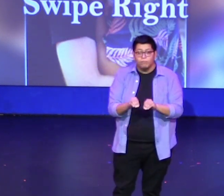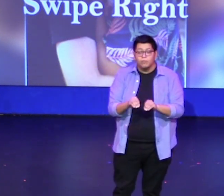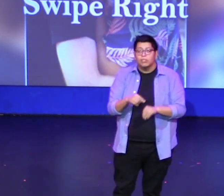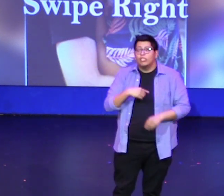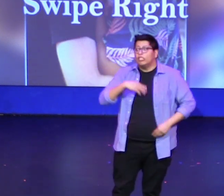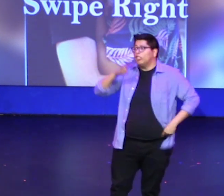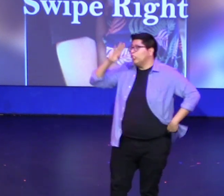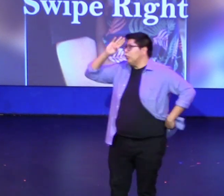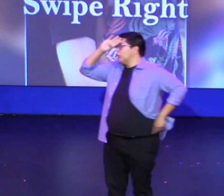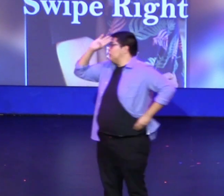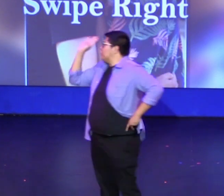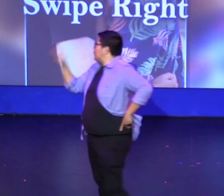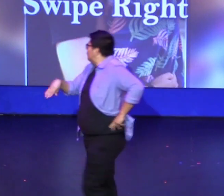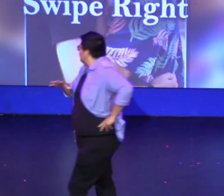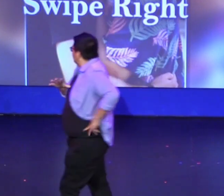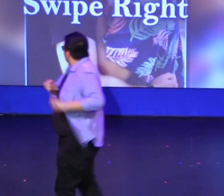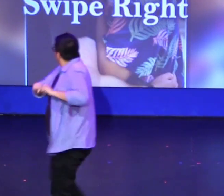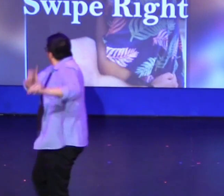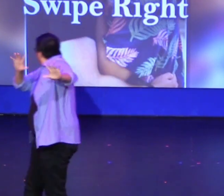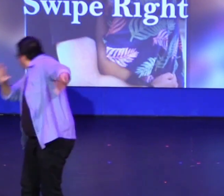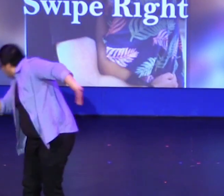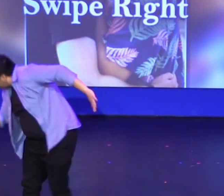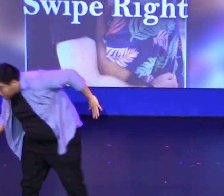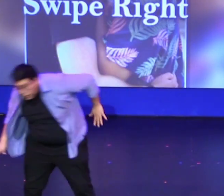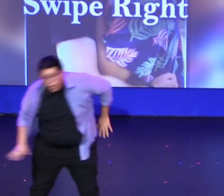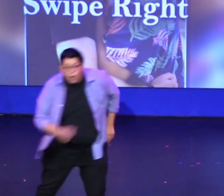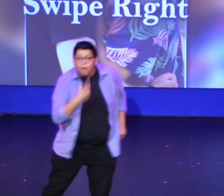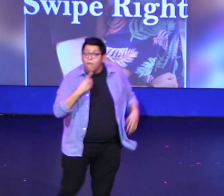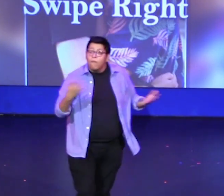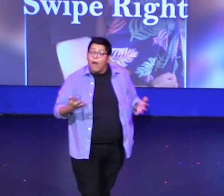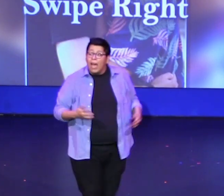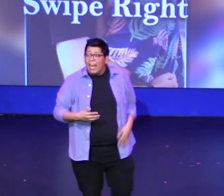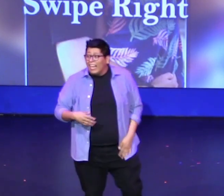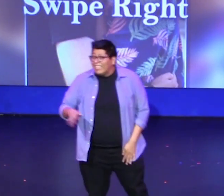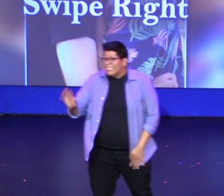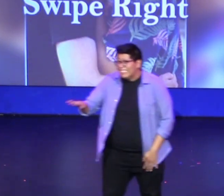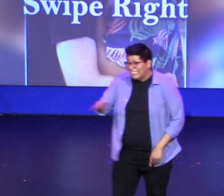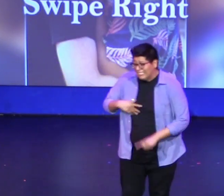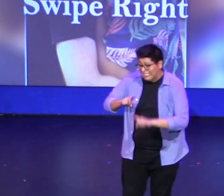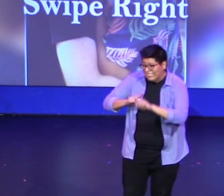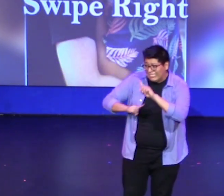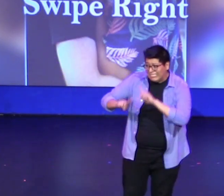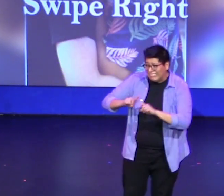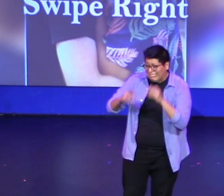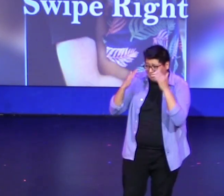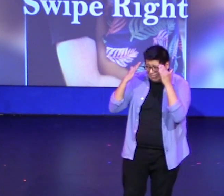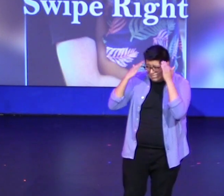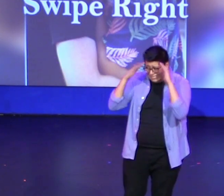bubbles come up and they go down? So they didn't respond. A few moments later, they did answer, but they said, "Hey,